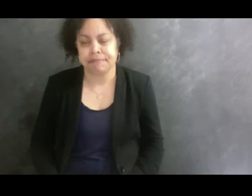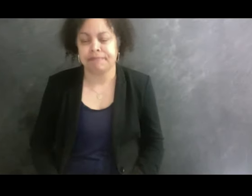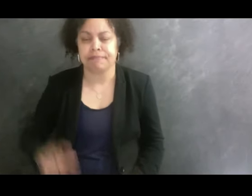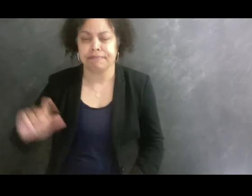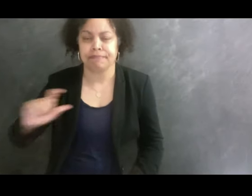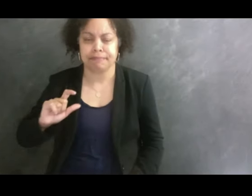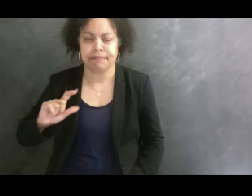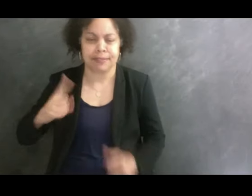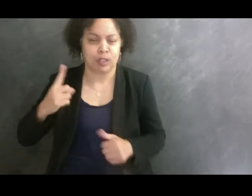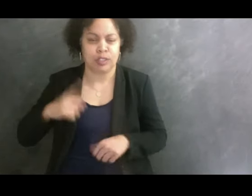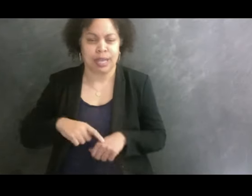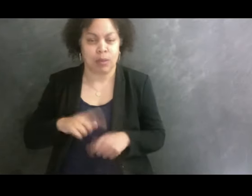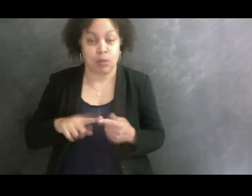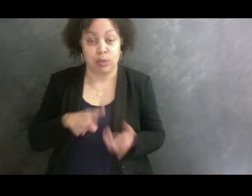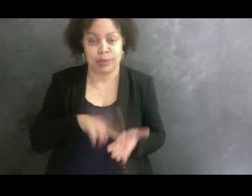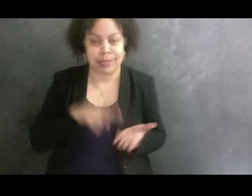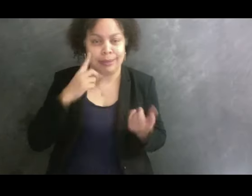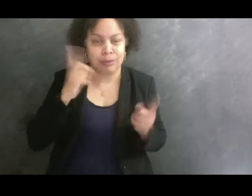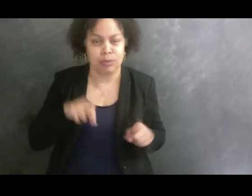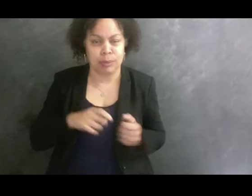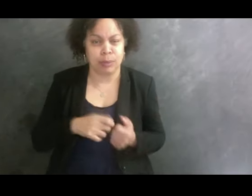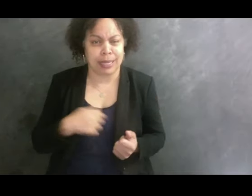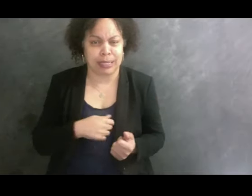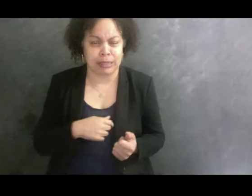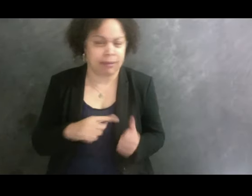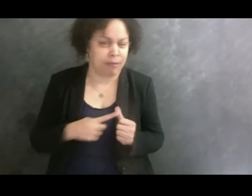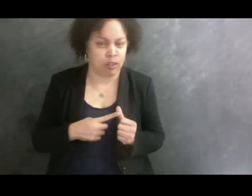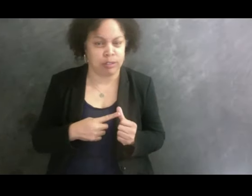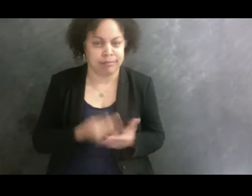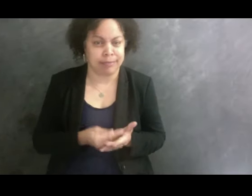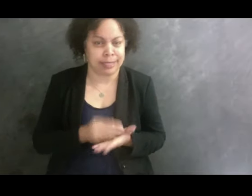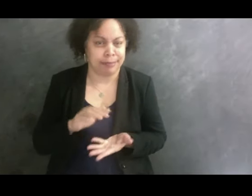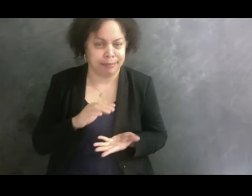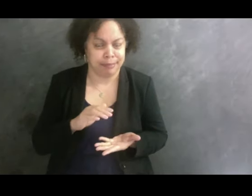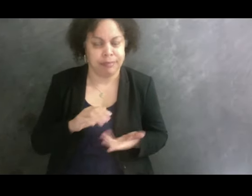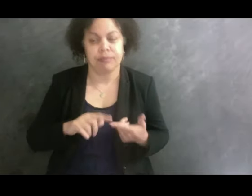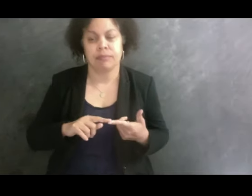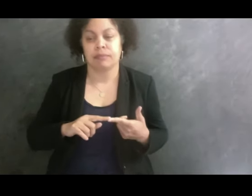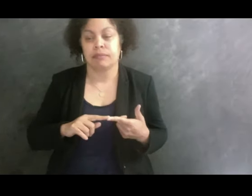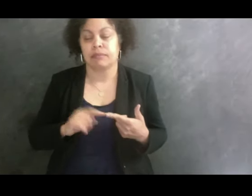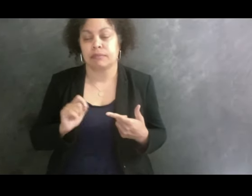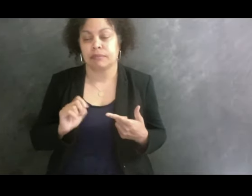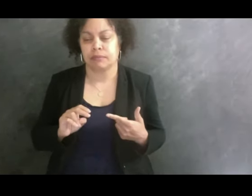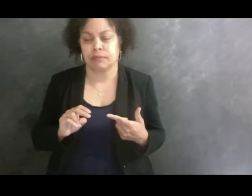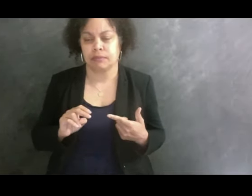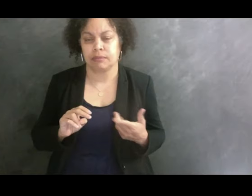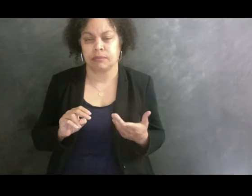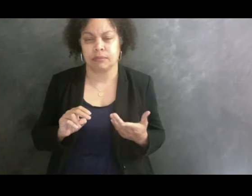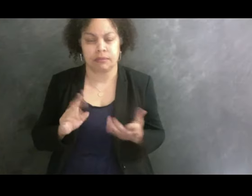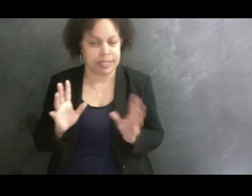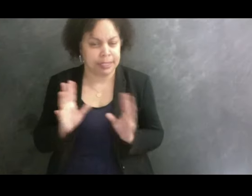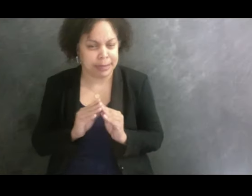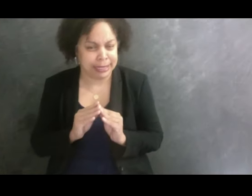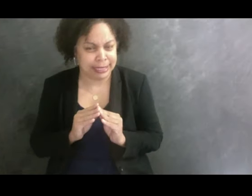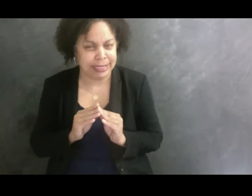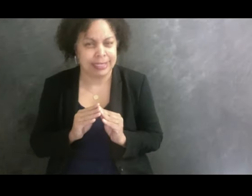once you sign an awardee agreement with us. After that, you have to meet with us. So when I hear a little bit